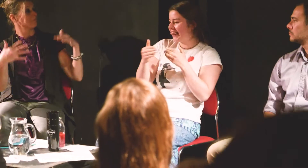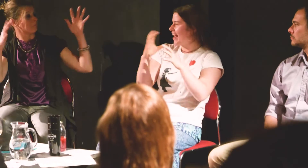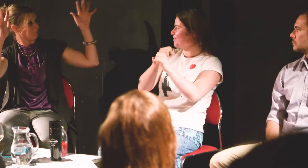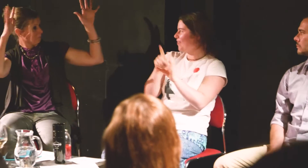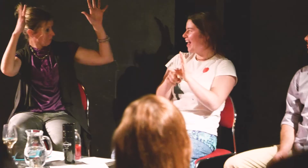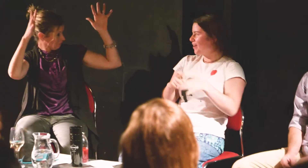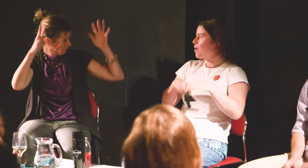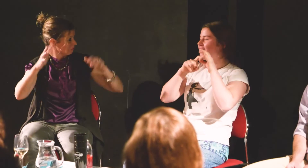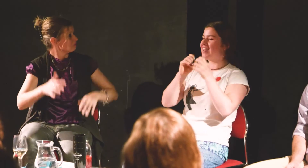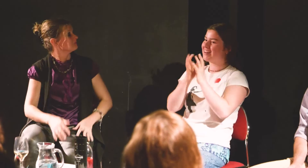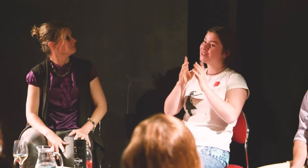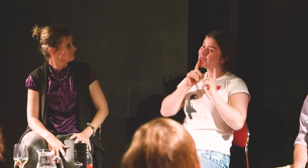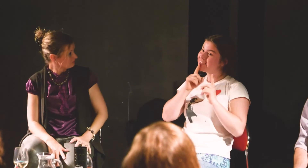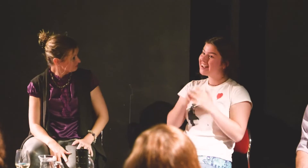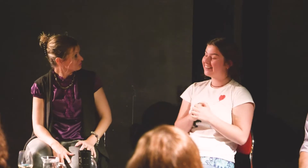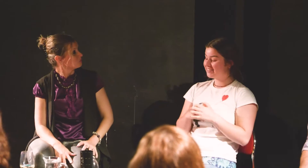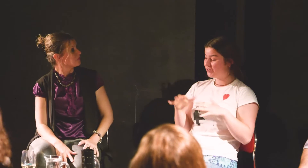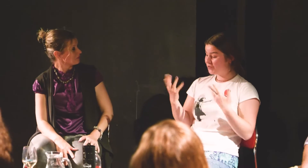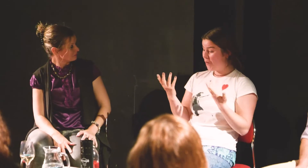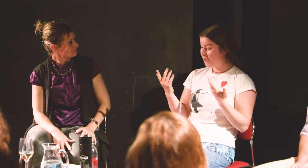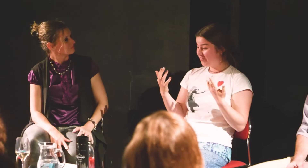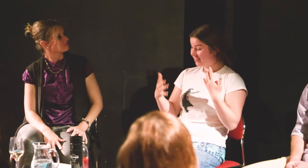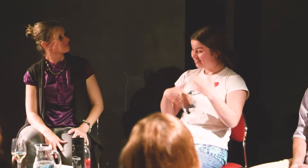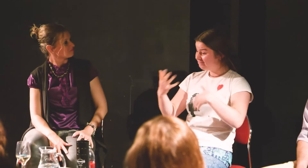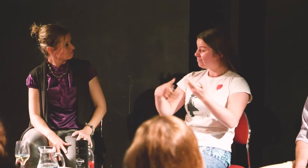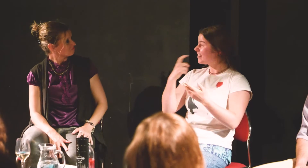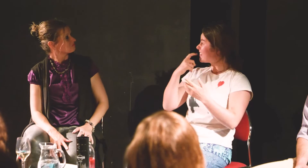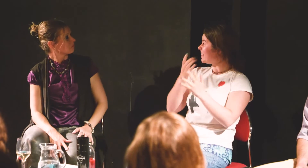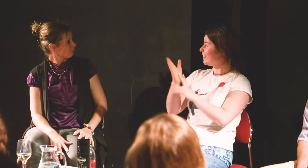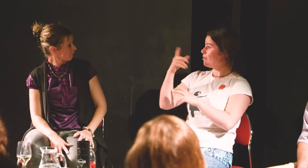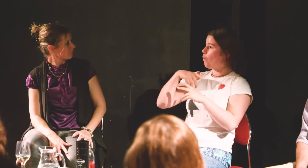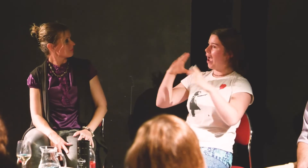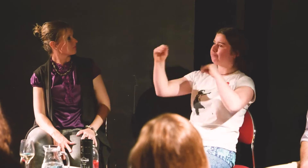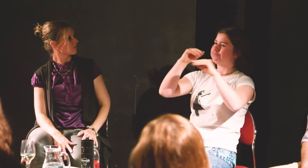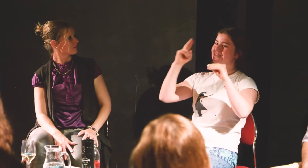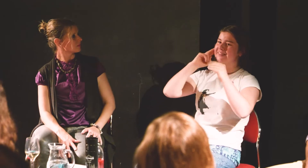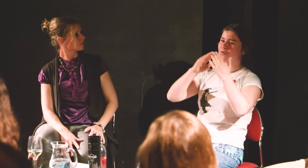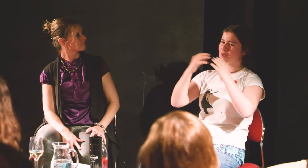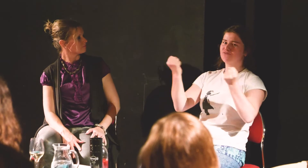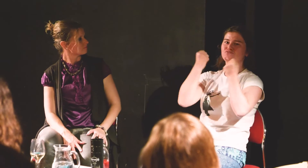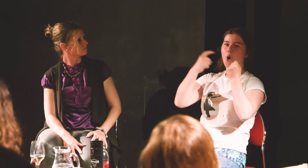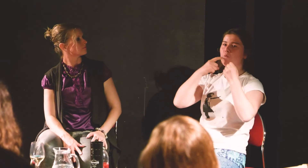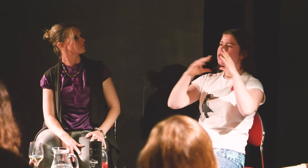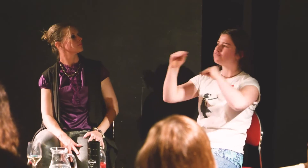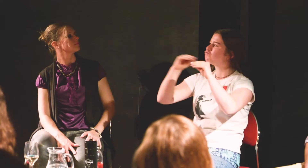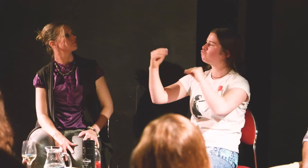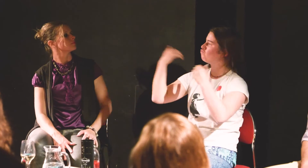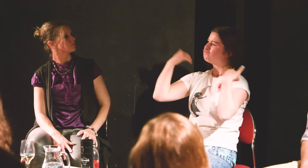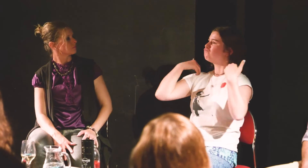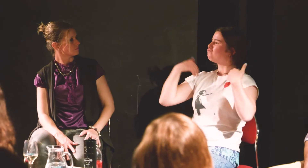qualified NZSL tutor now. Congratulations. So, yeah, and that was really easy for me, The